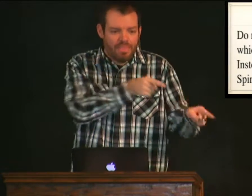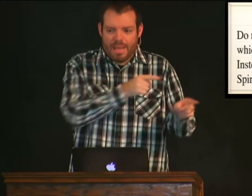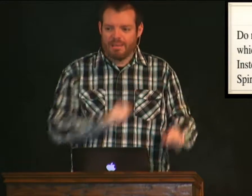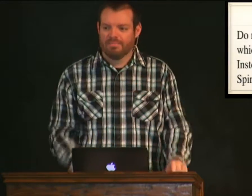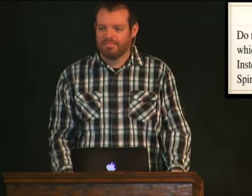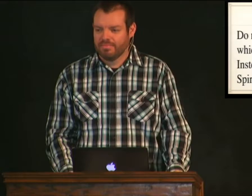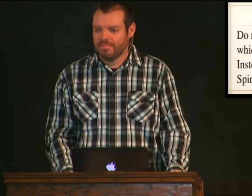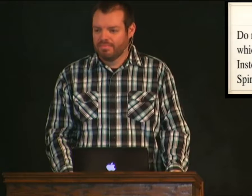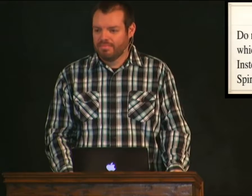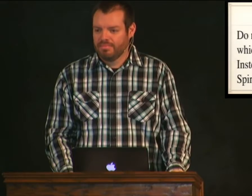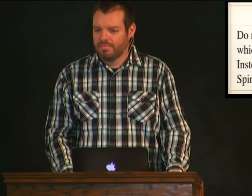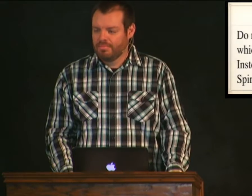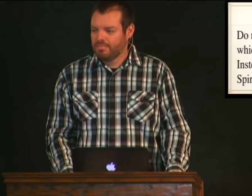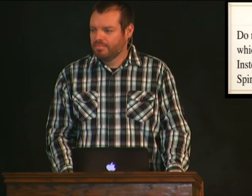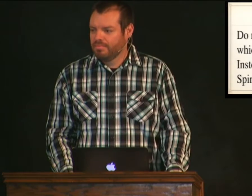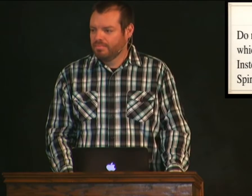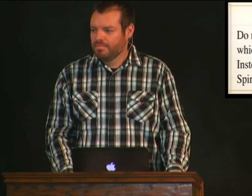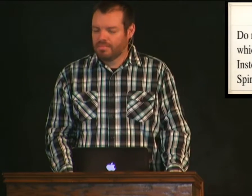feed them